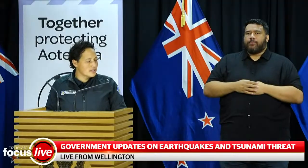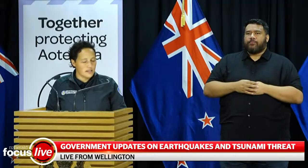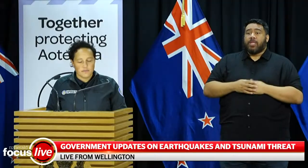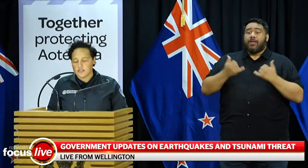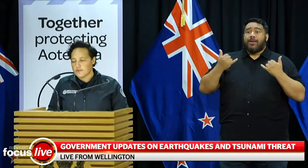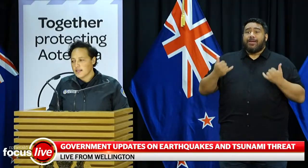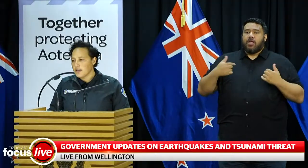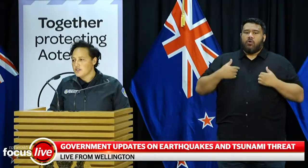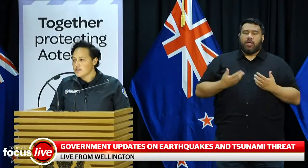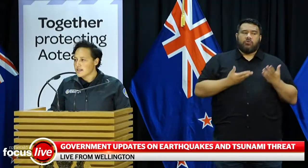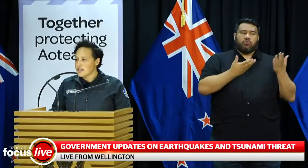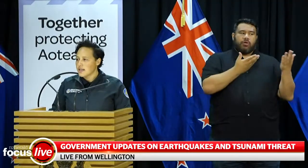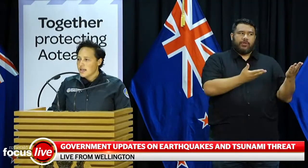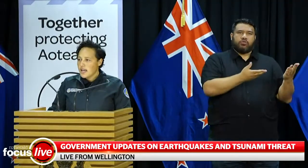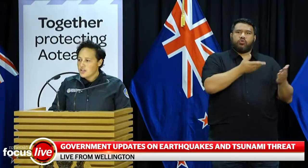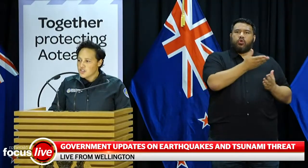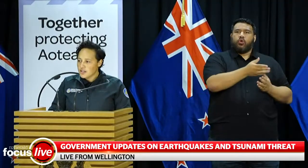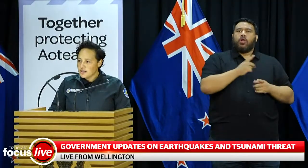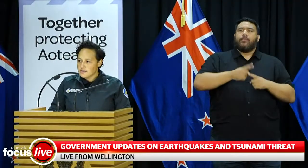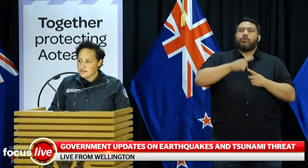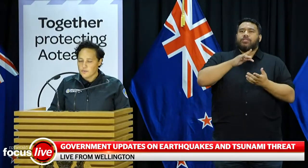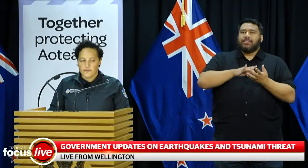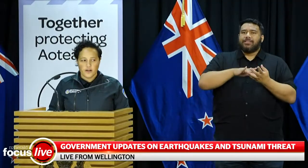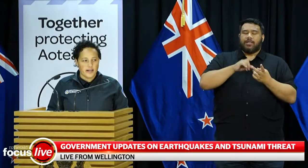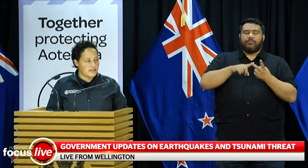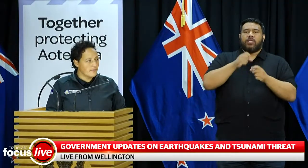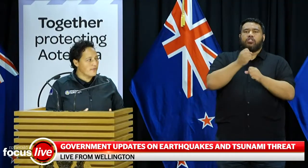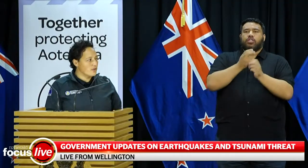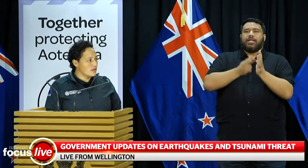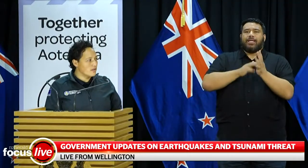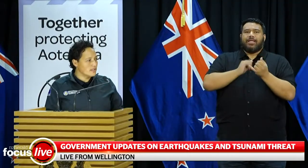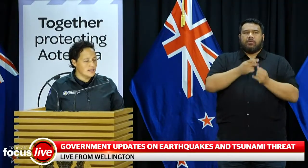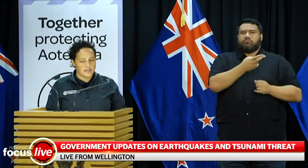National Emergency Management Agency and GNS